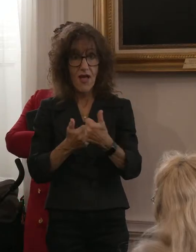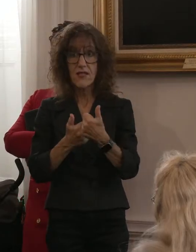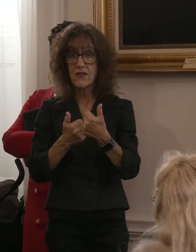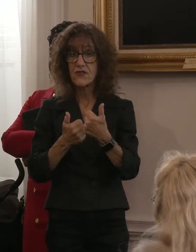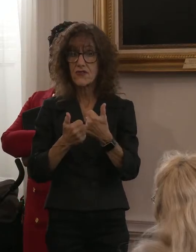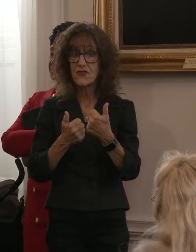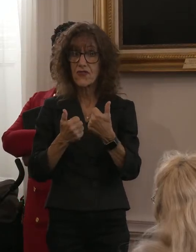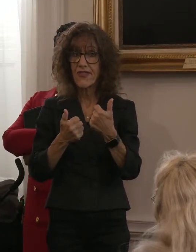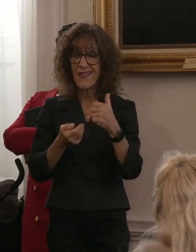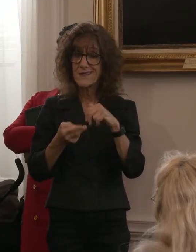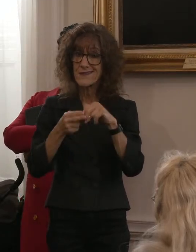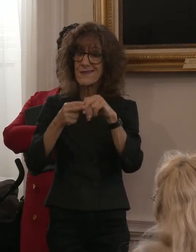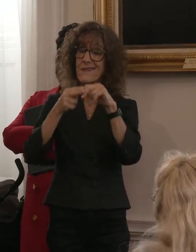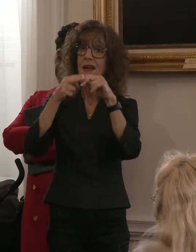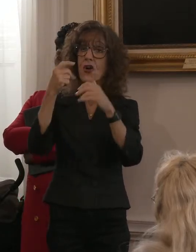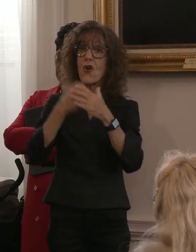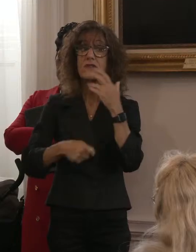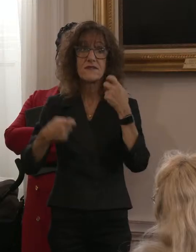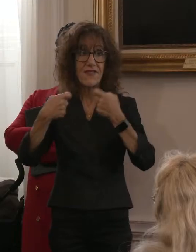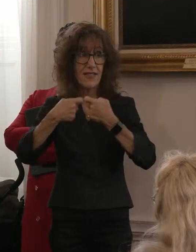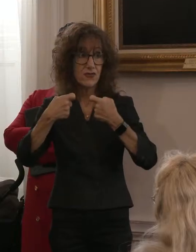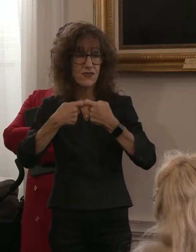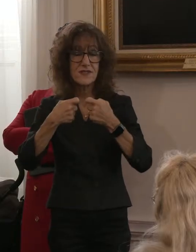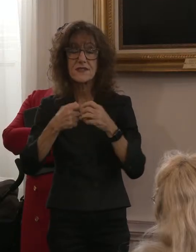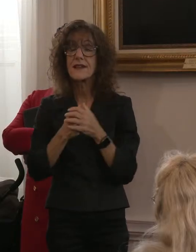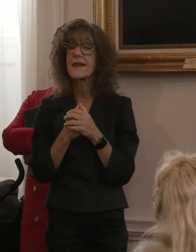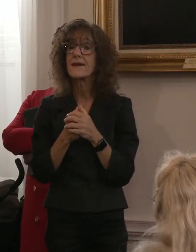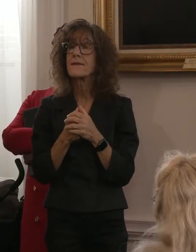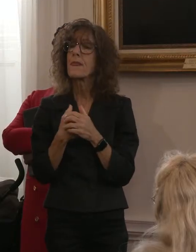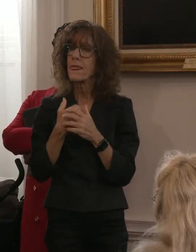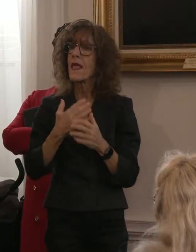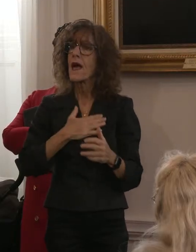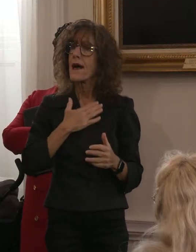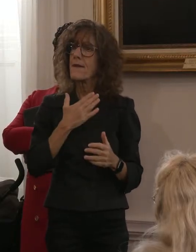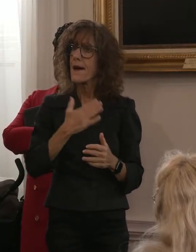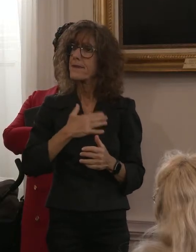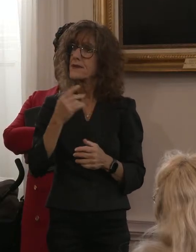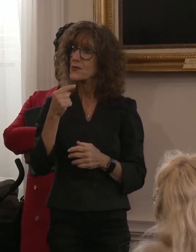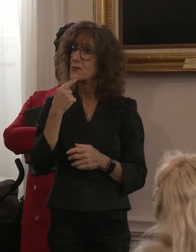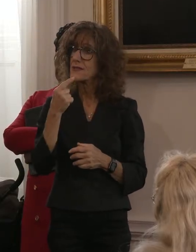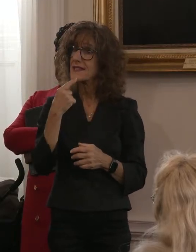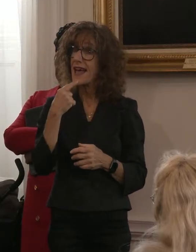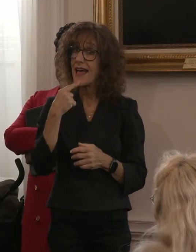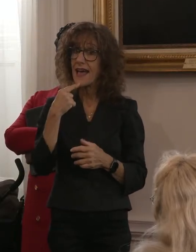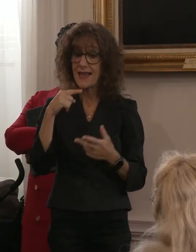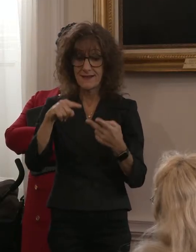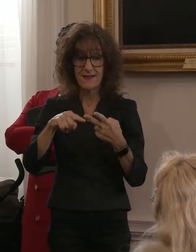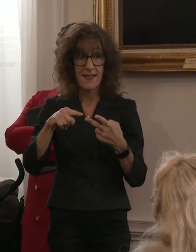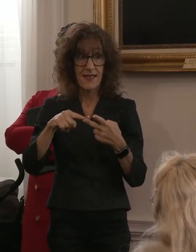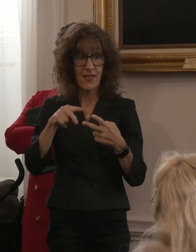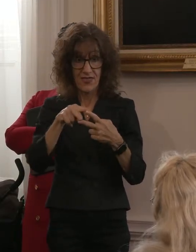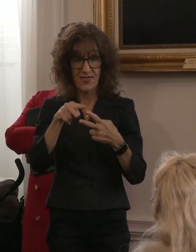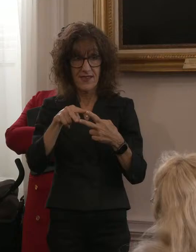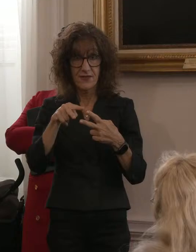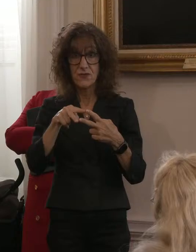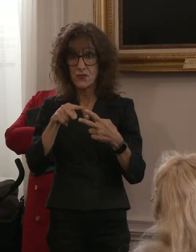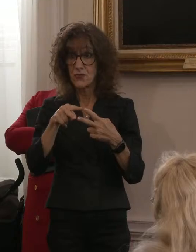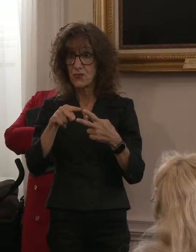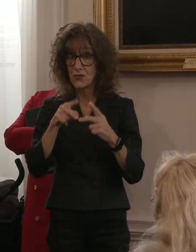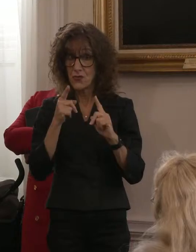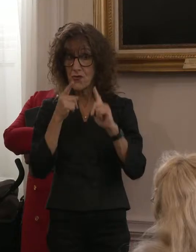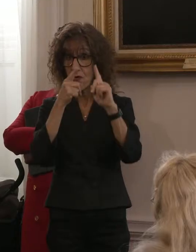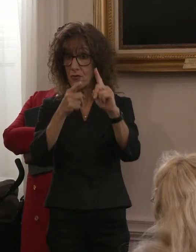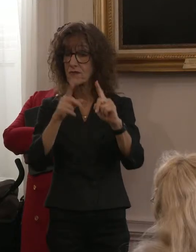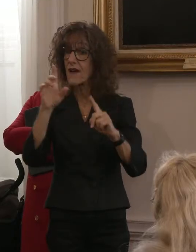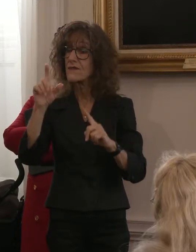the rising costs of electricity. I'm very pleased to say that in this case, the two main objectives of the 2025